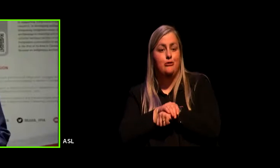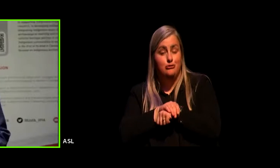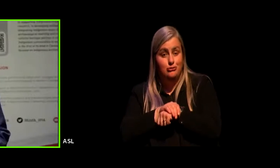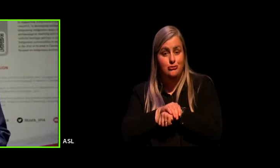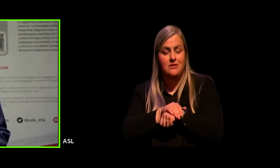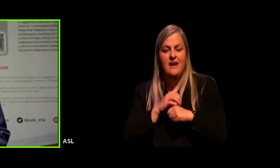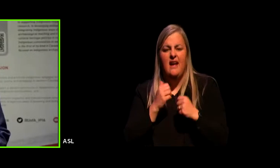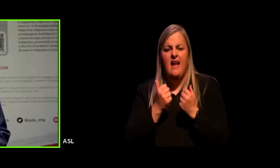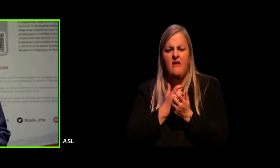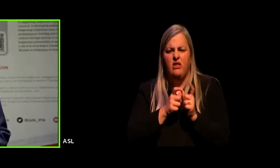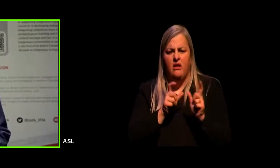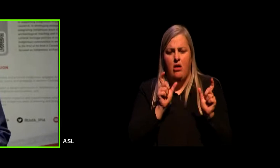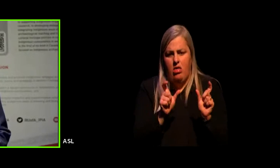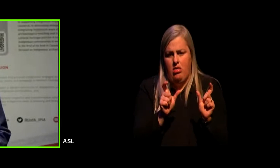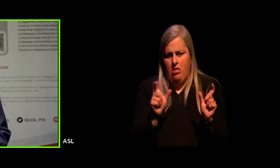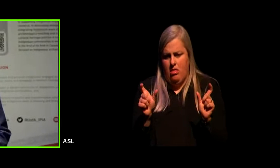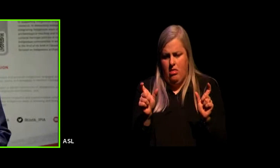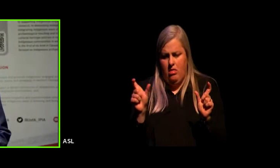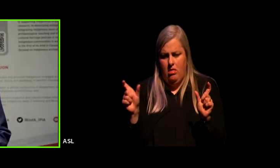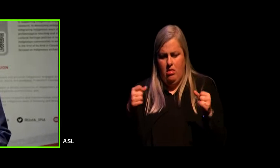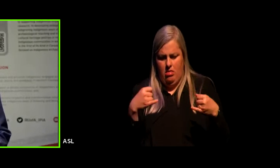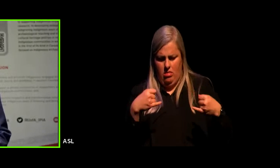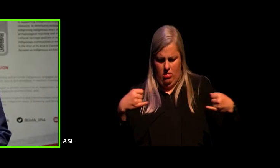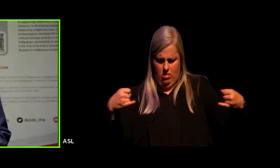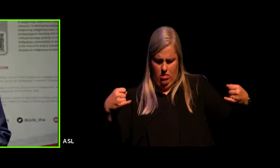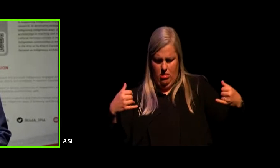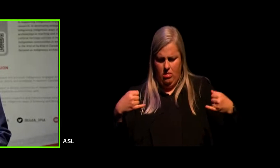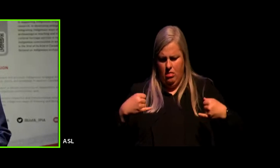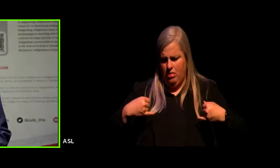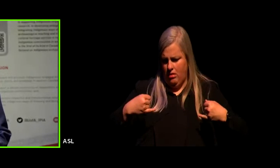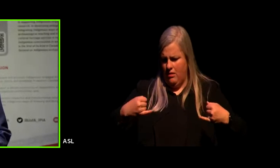separated from one another.